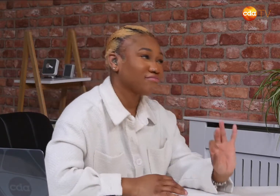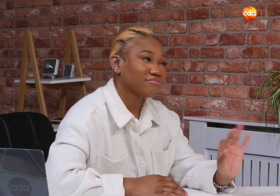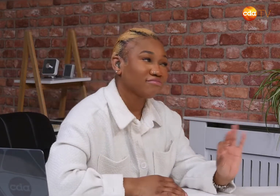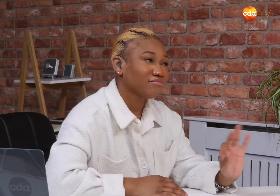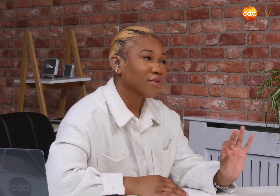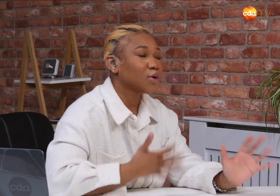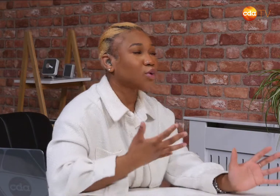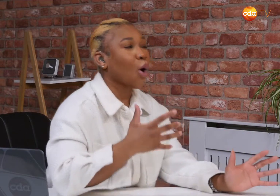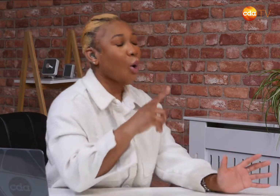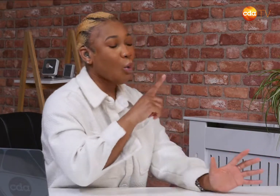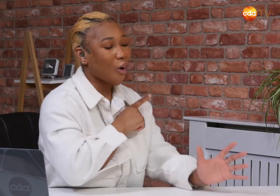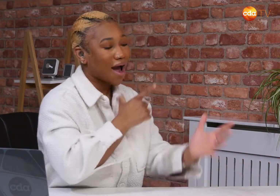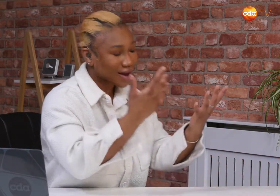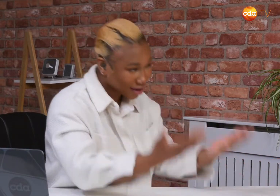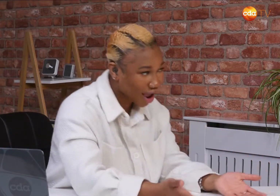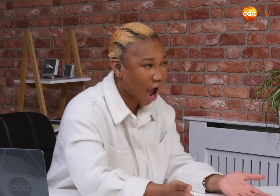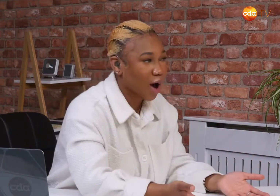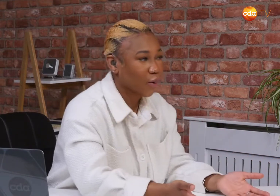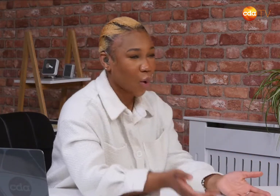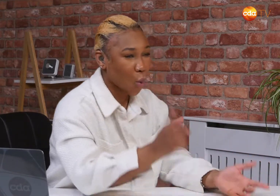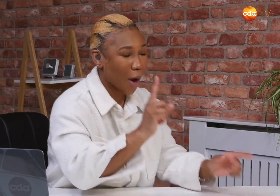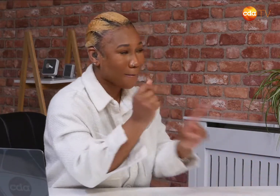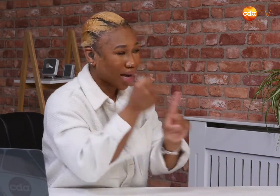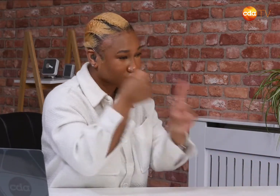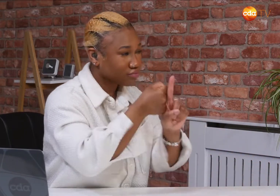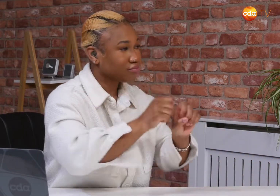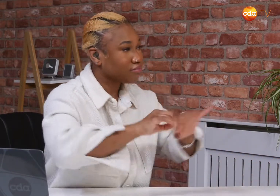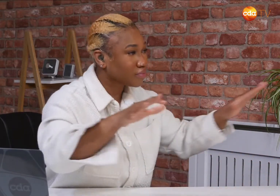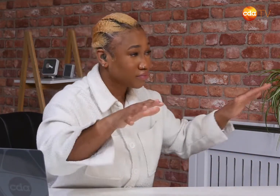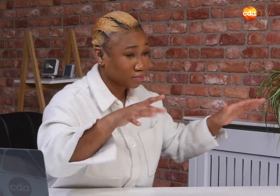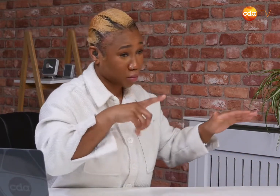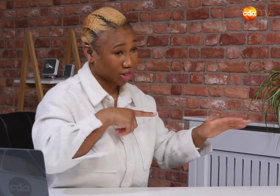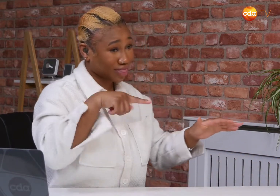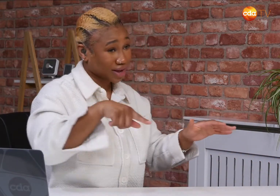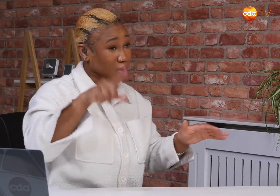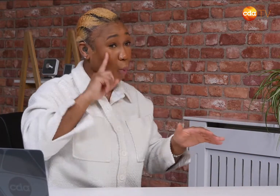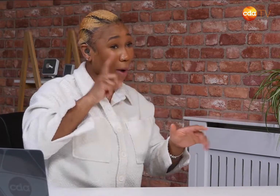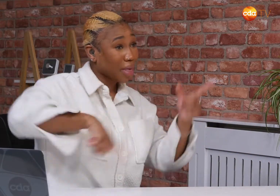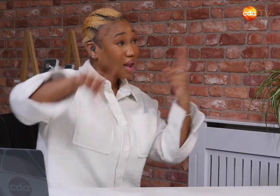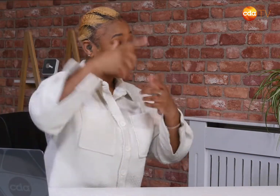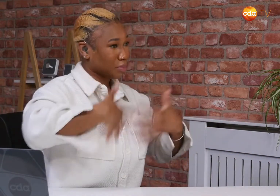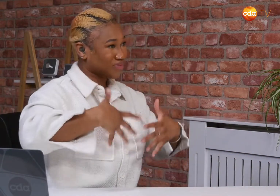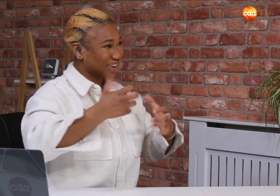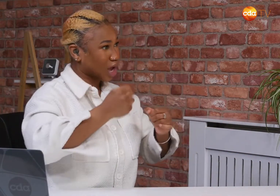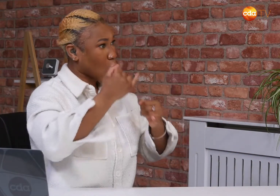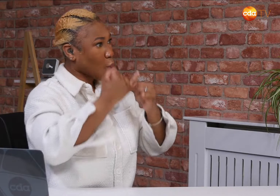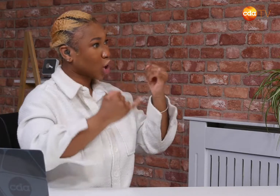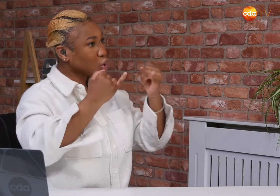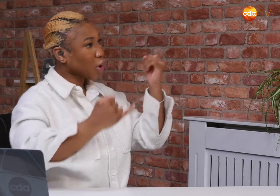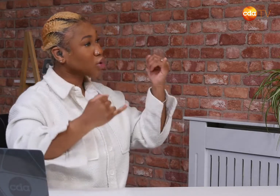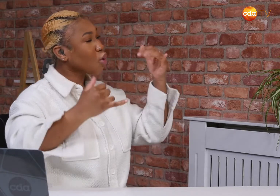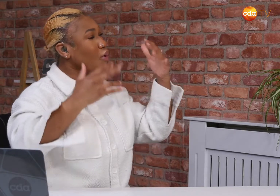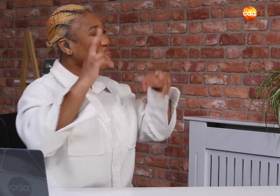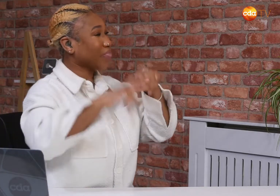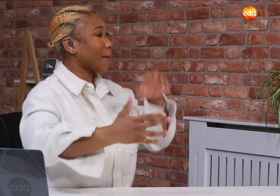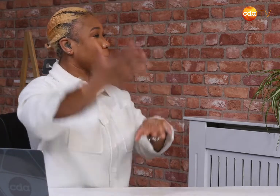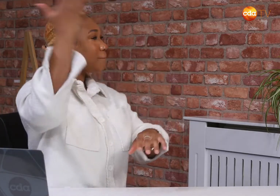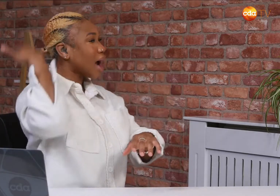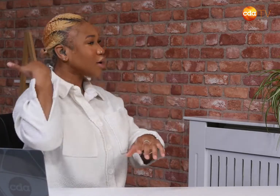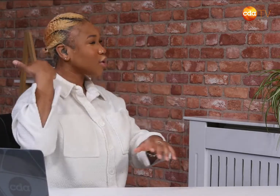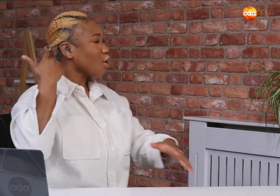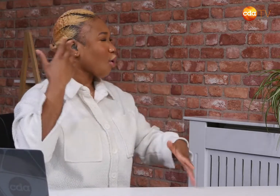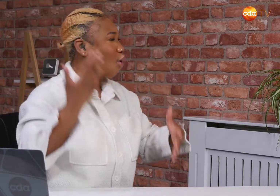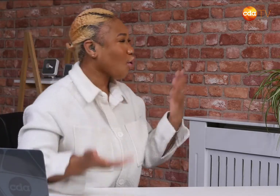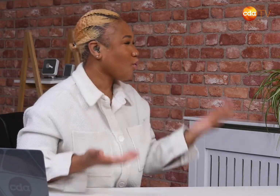and things like that. But like you say, we don't talk about miscarriage, and that's why this is so important for women and men who